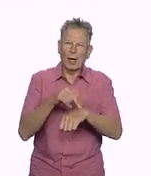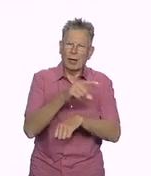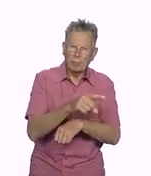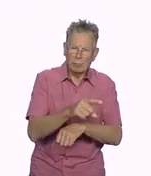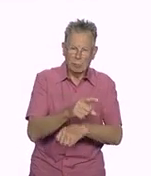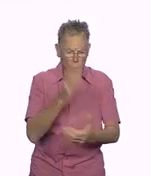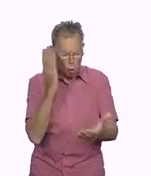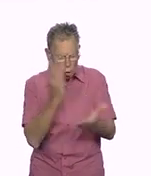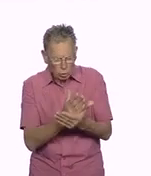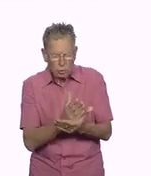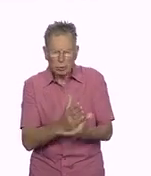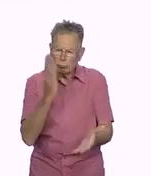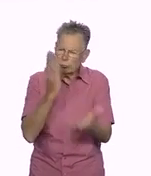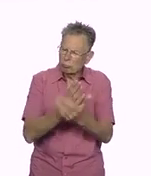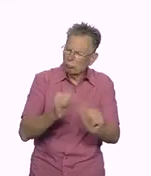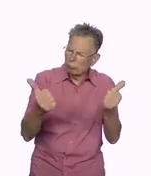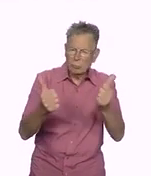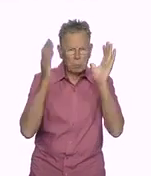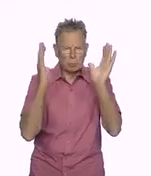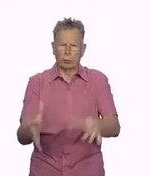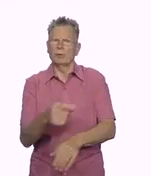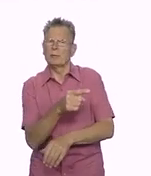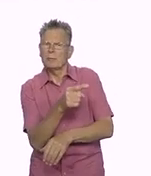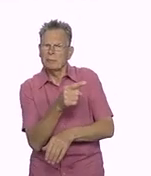Doctors must be honest and trustworthy.